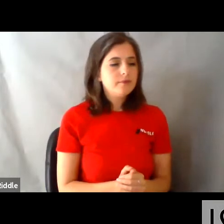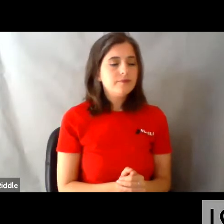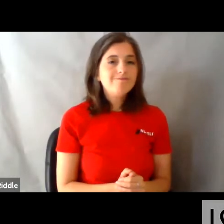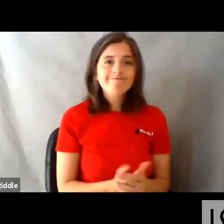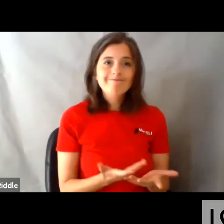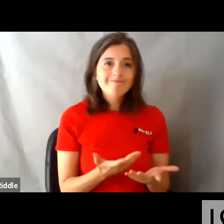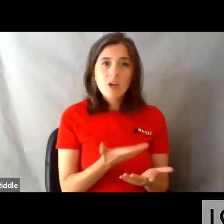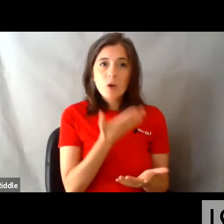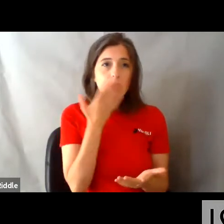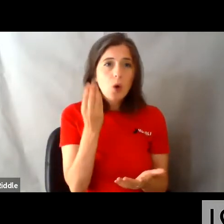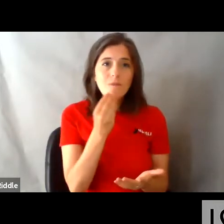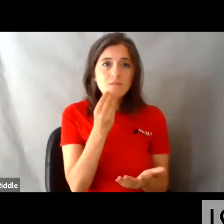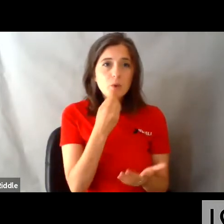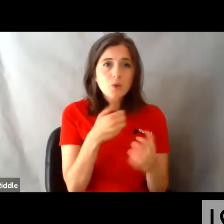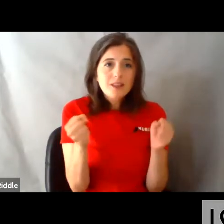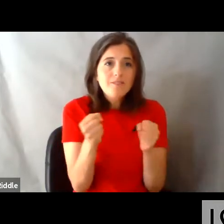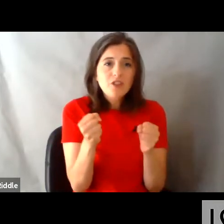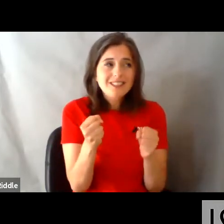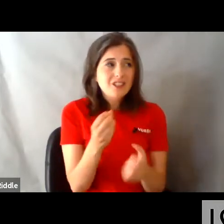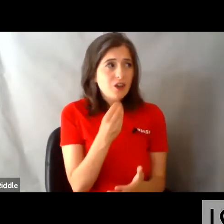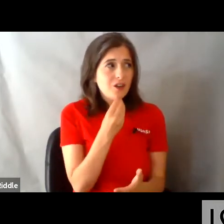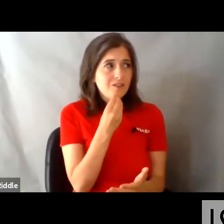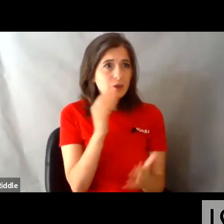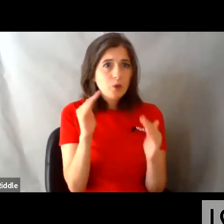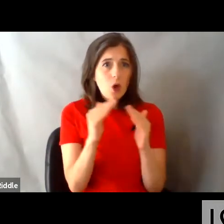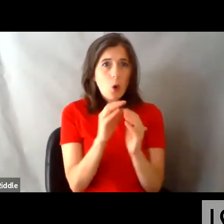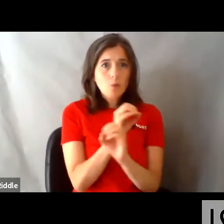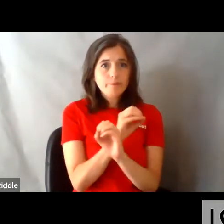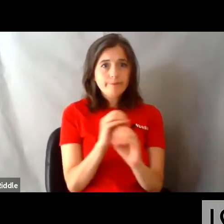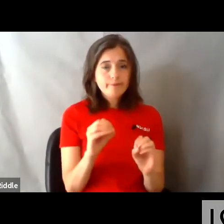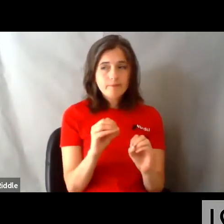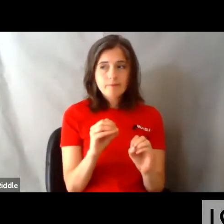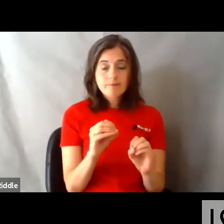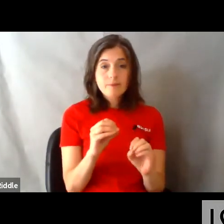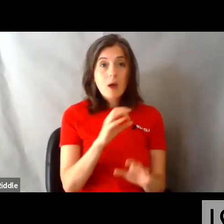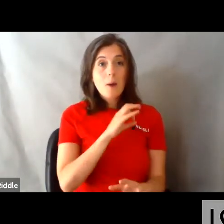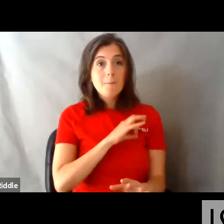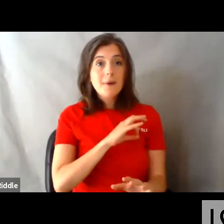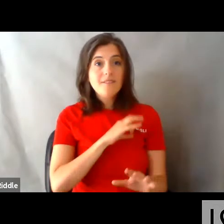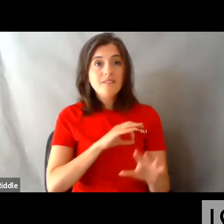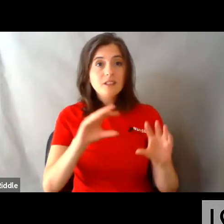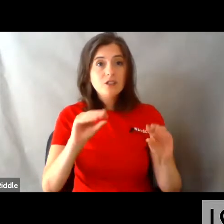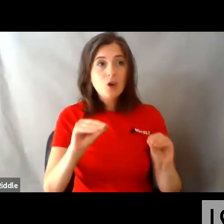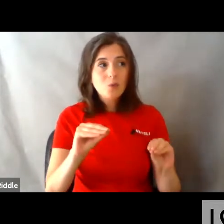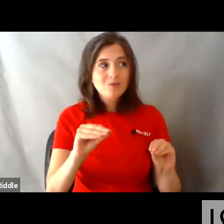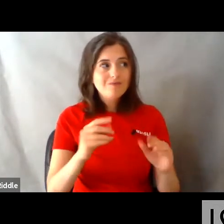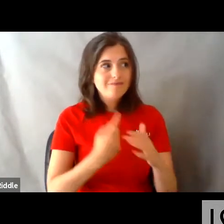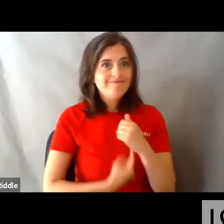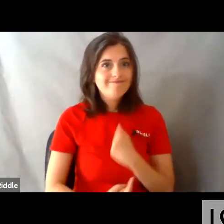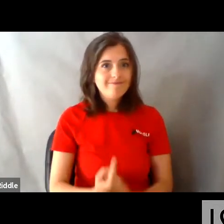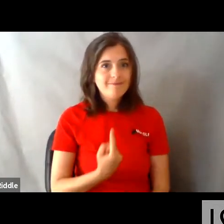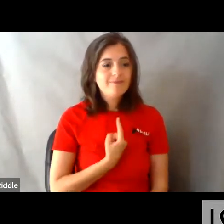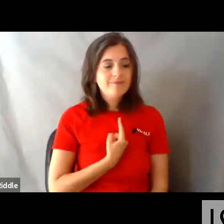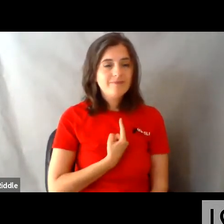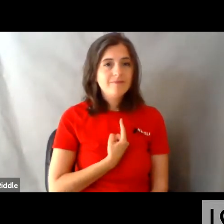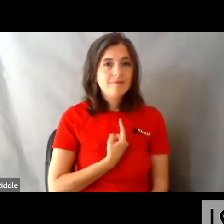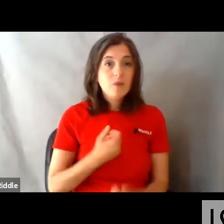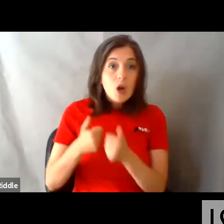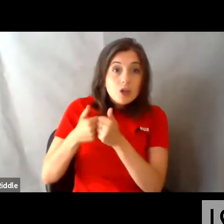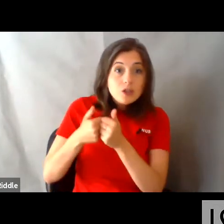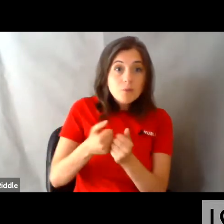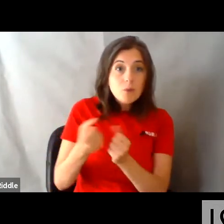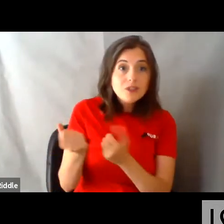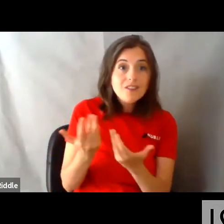fridge, no food at home. Benefits stopped, I'm all alone. Support